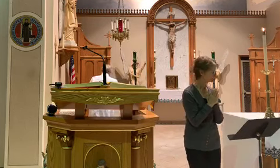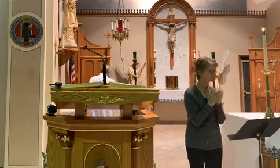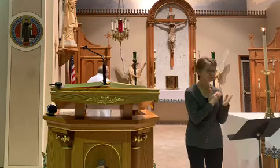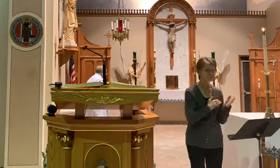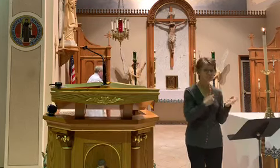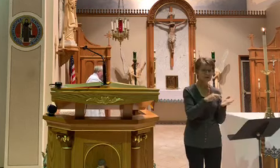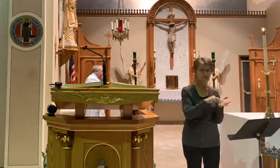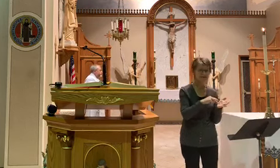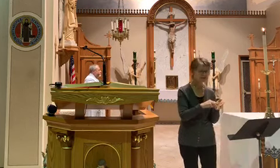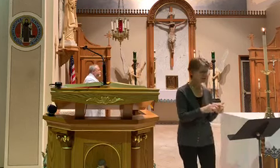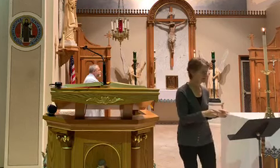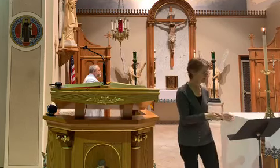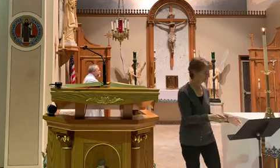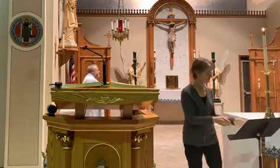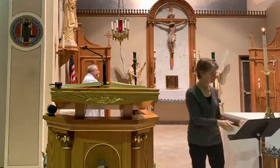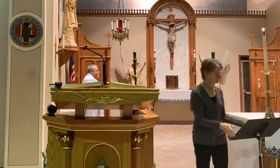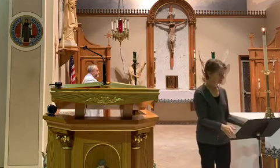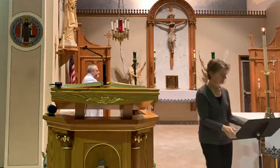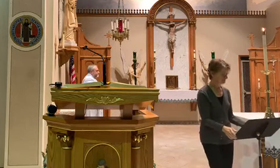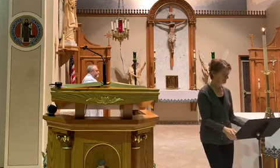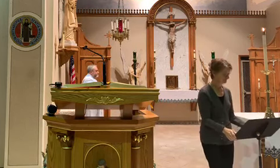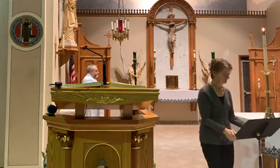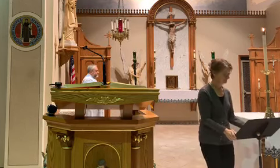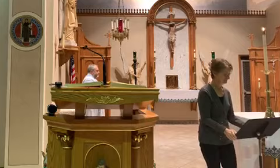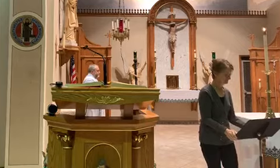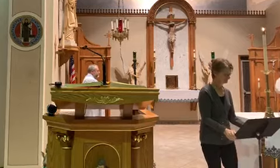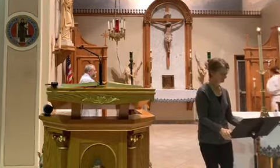Please stand for the gospel.